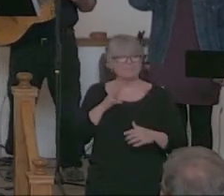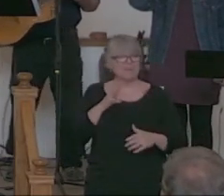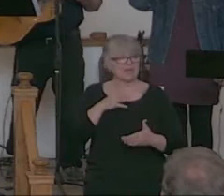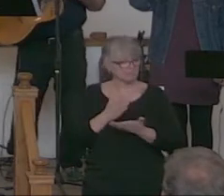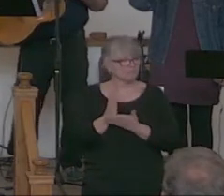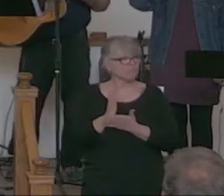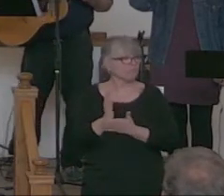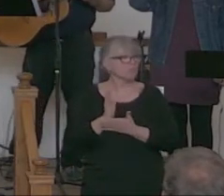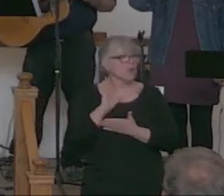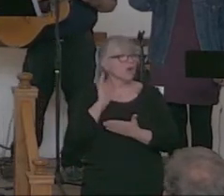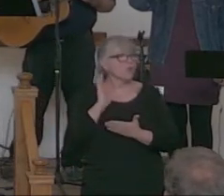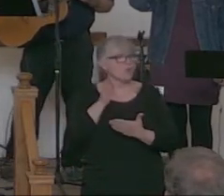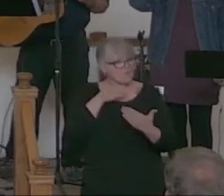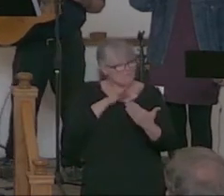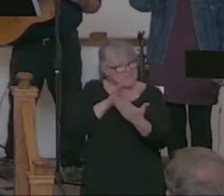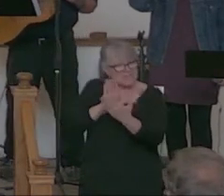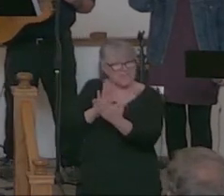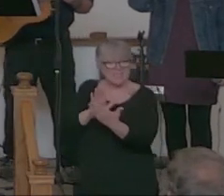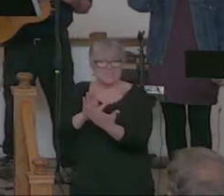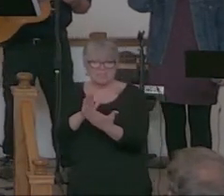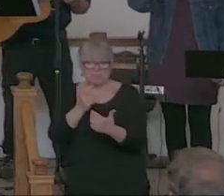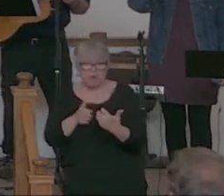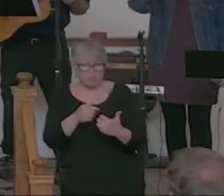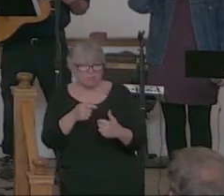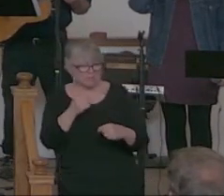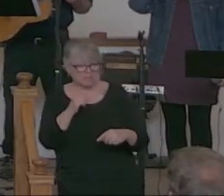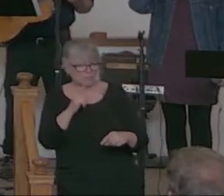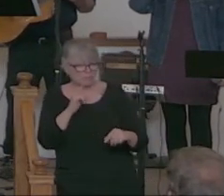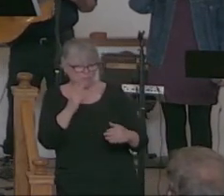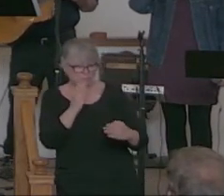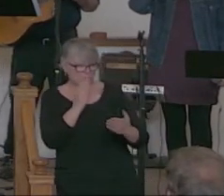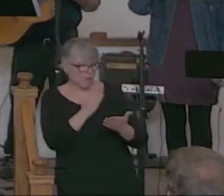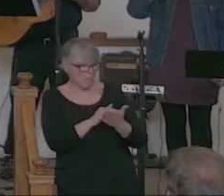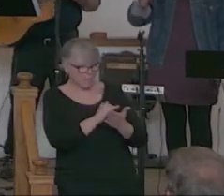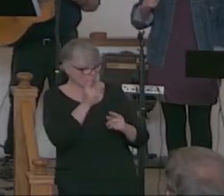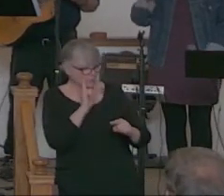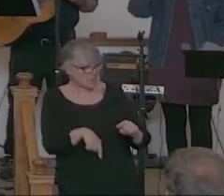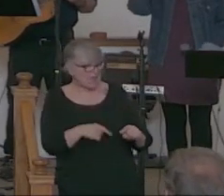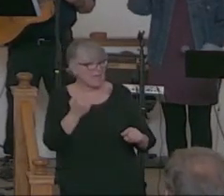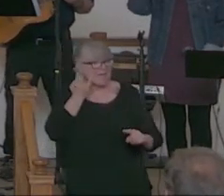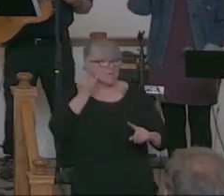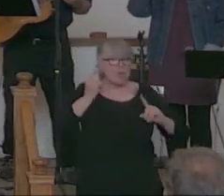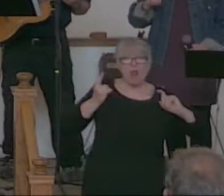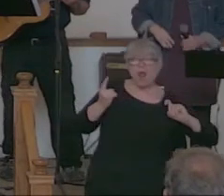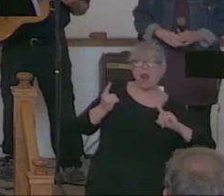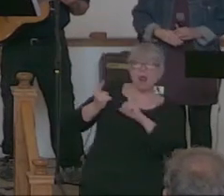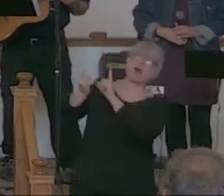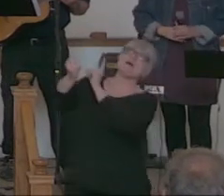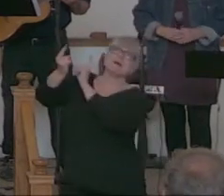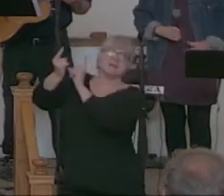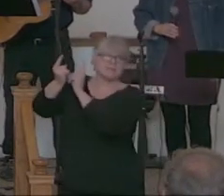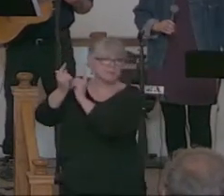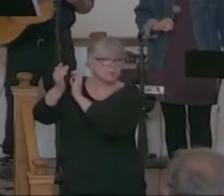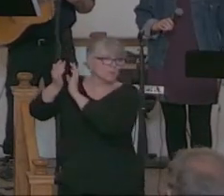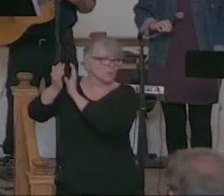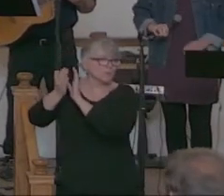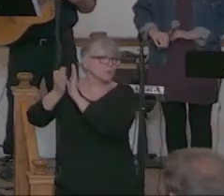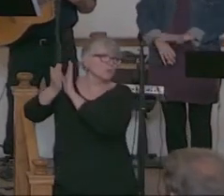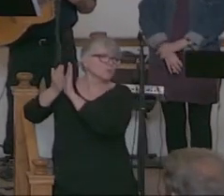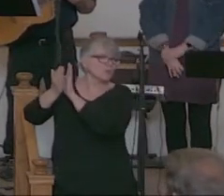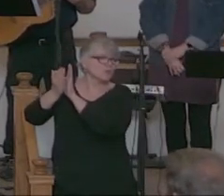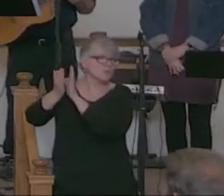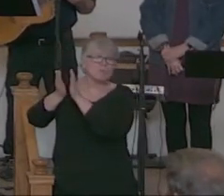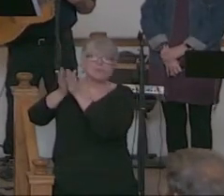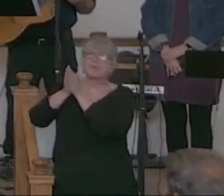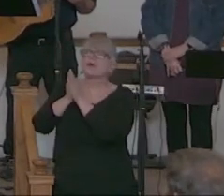life that we cannot stop. But if we come running to God in his presence, and we come to Jesus and we pray